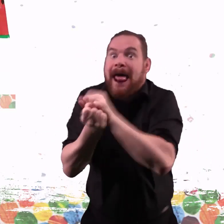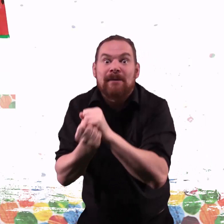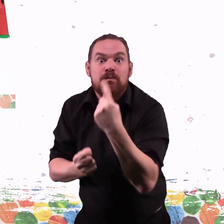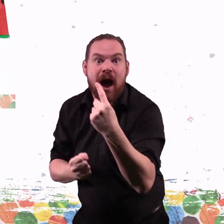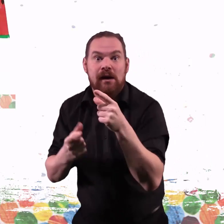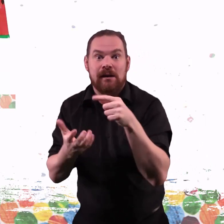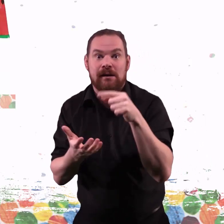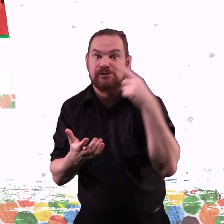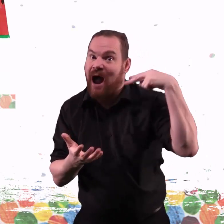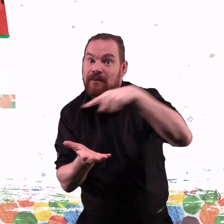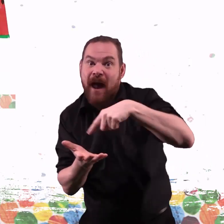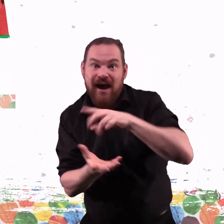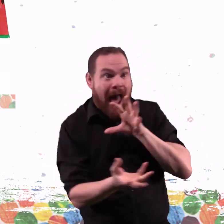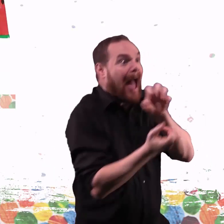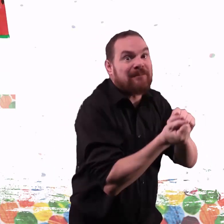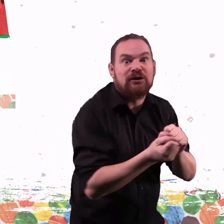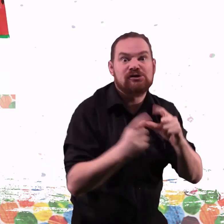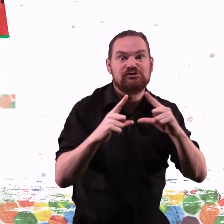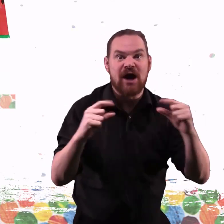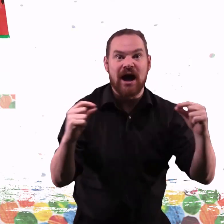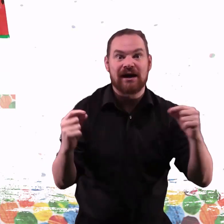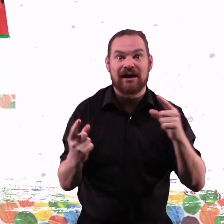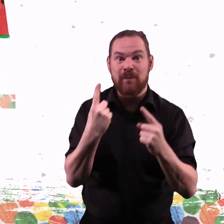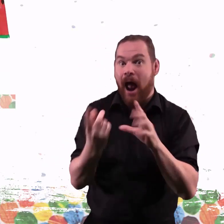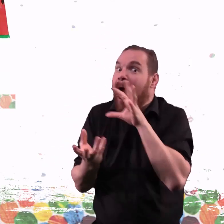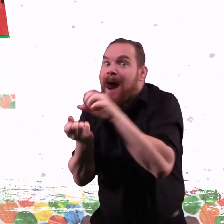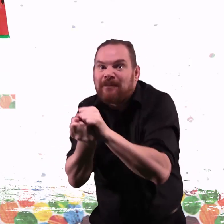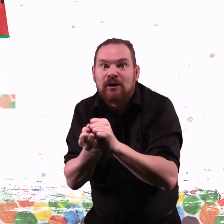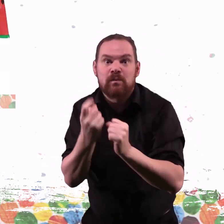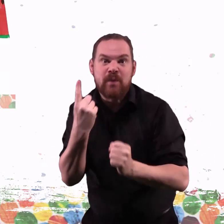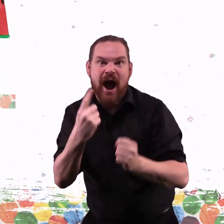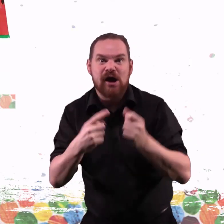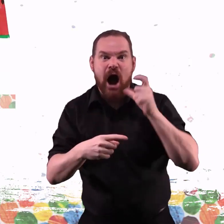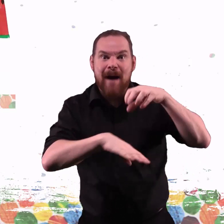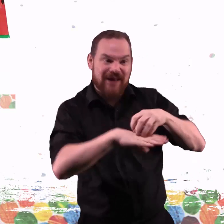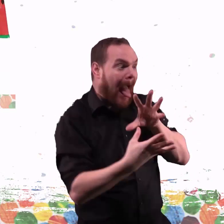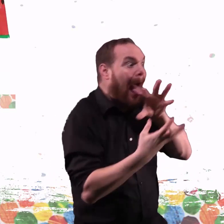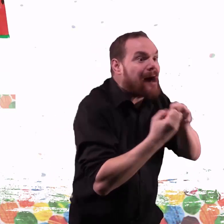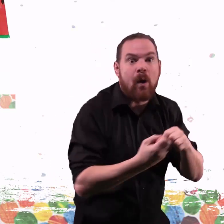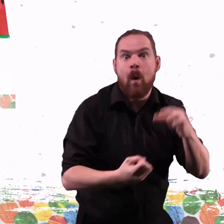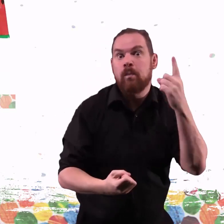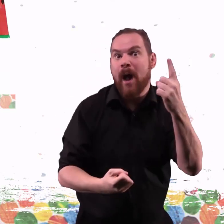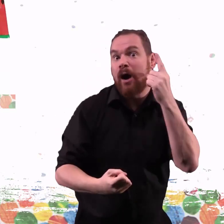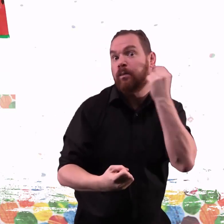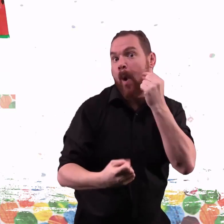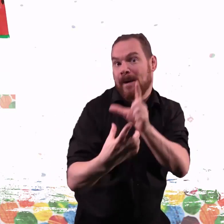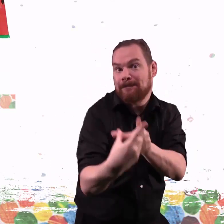lollipop, one pie, one sausage, one muffin, and one slice